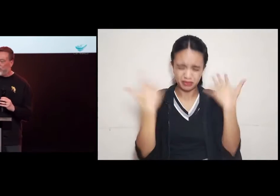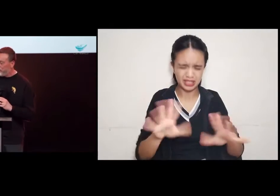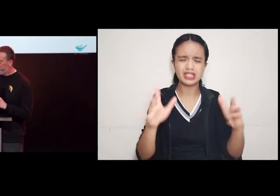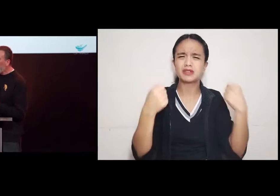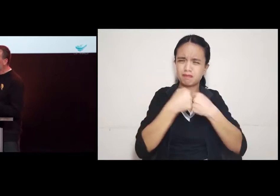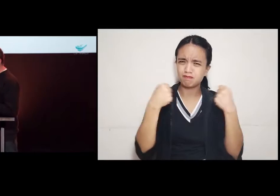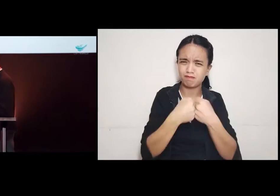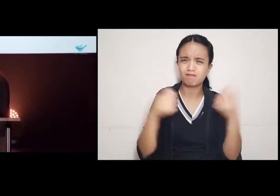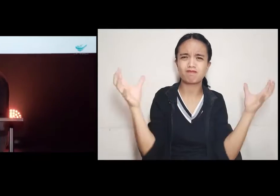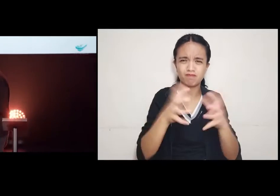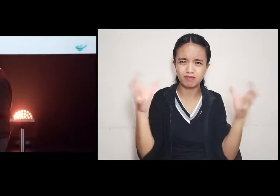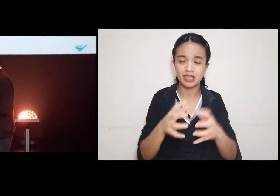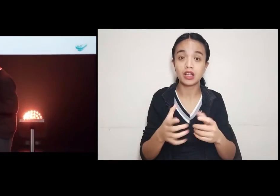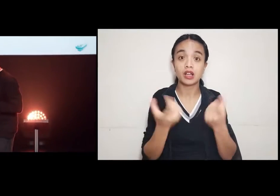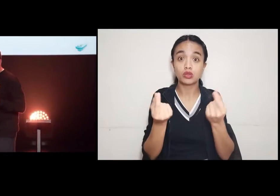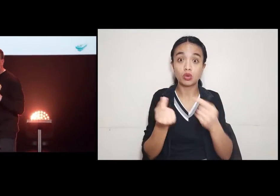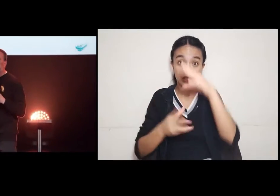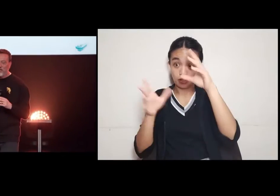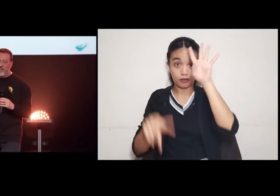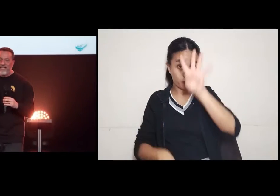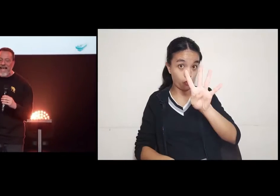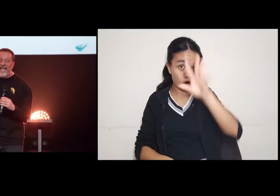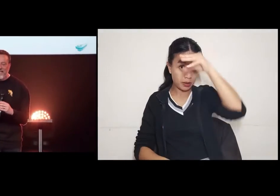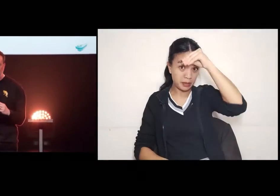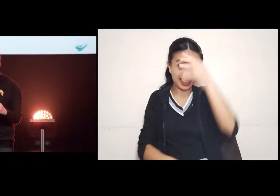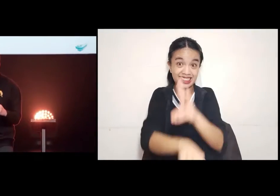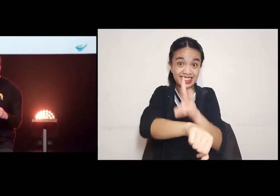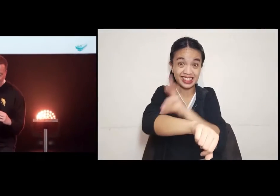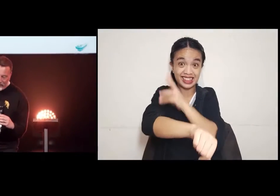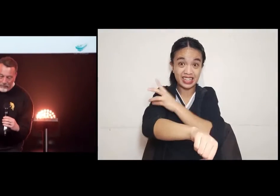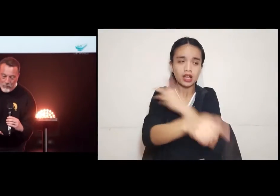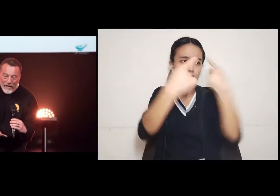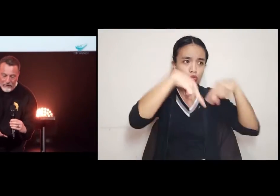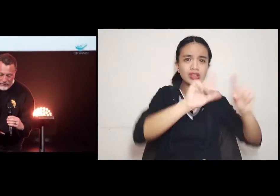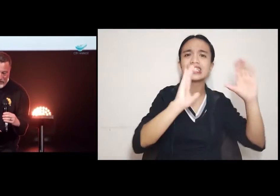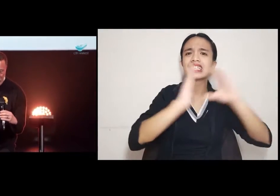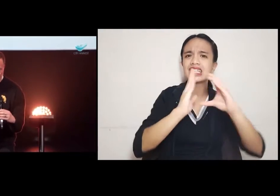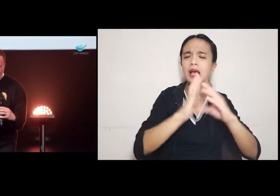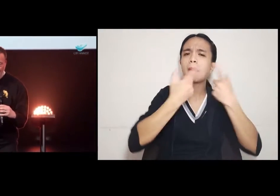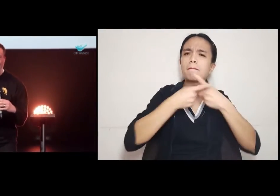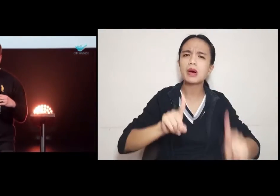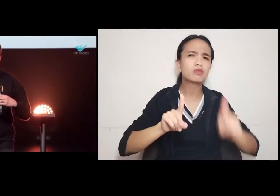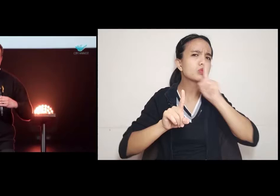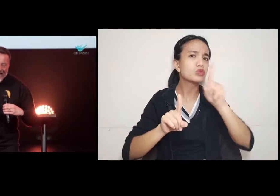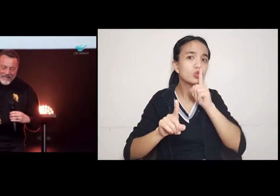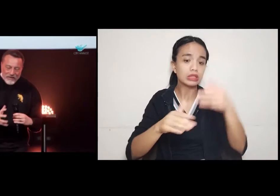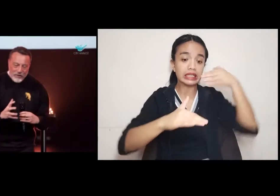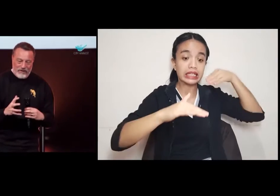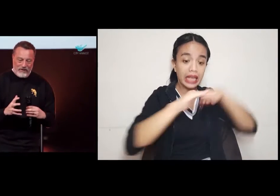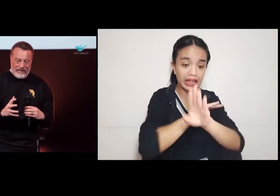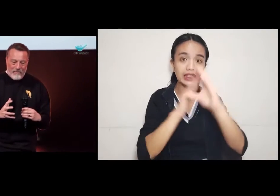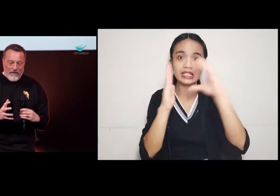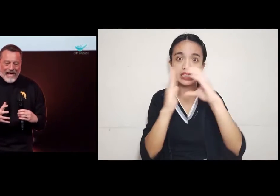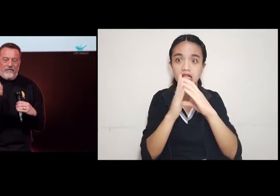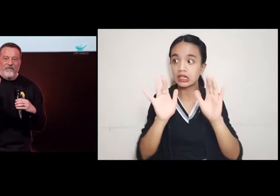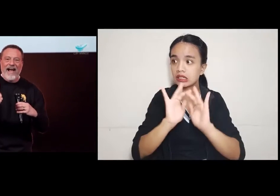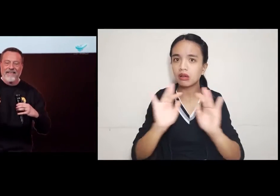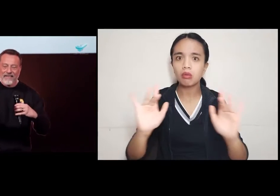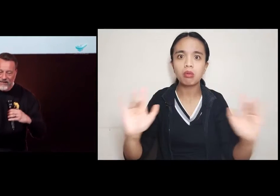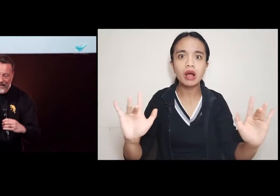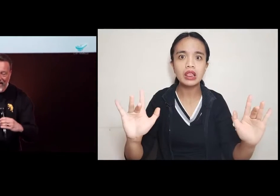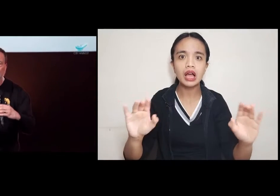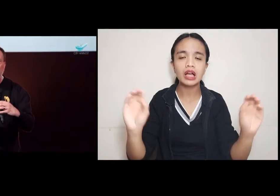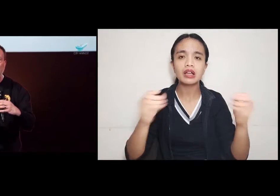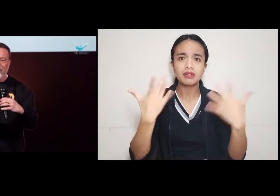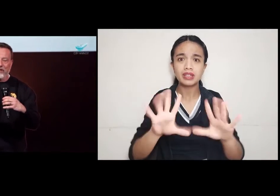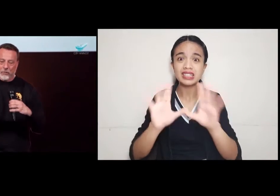battle. And so these four lepers are going into a city they think they're going to have to surrender to, but they actually enter the city and find that